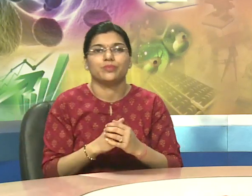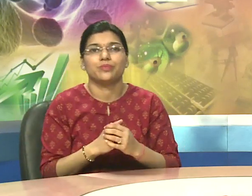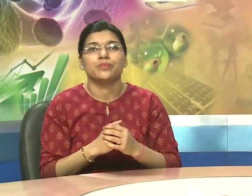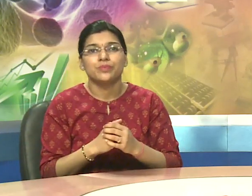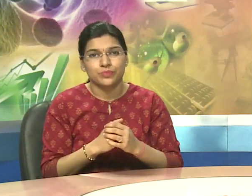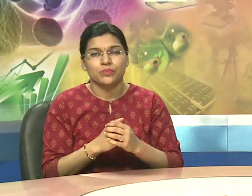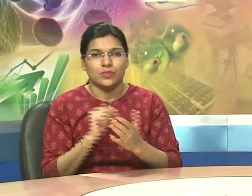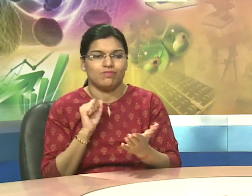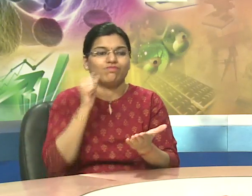39th word,